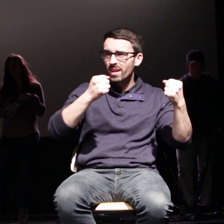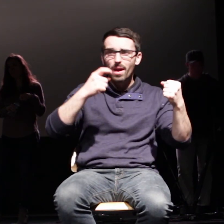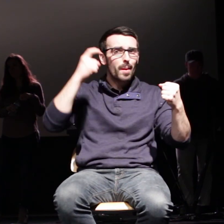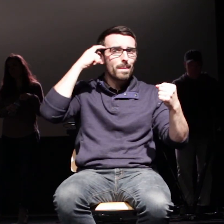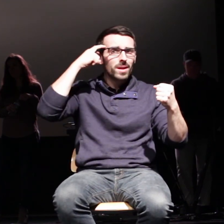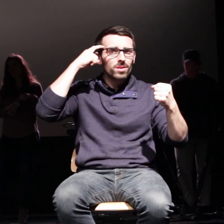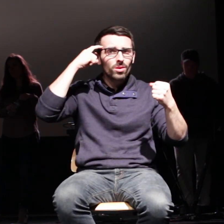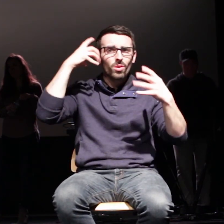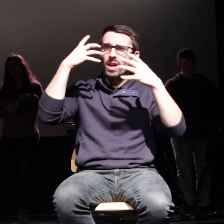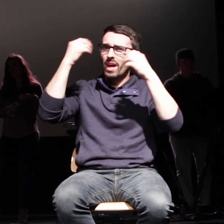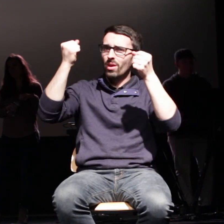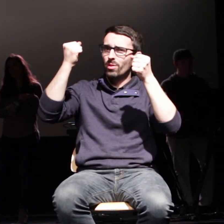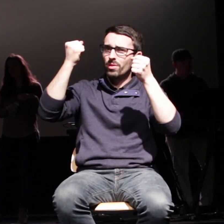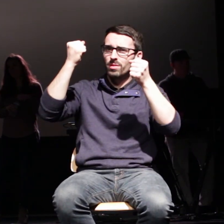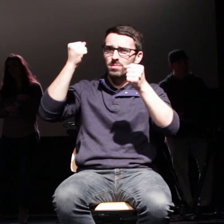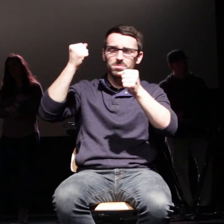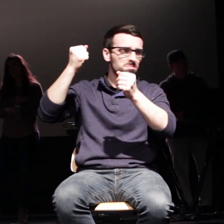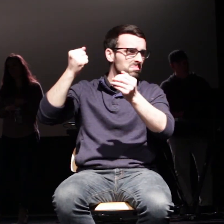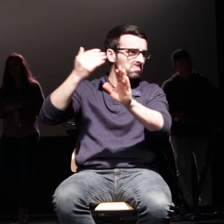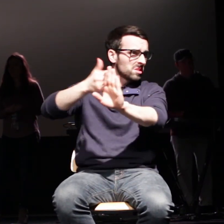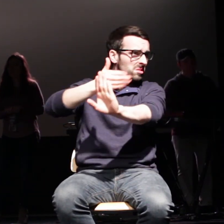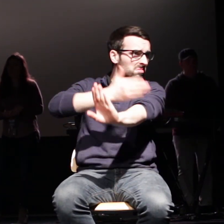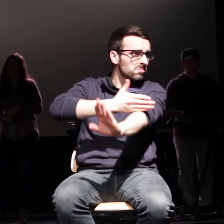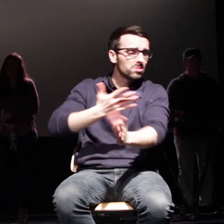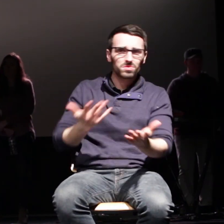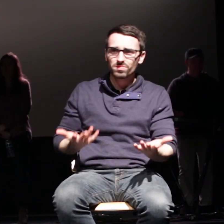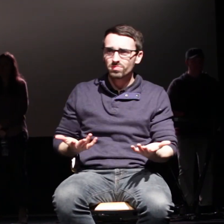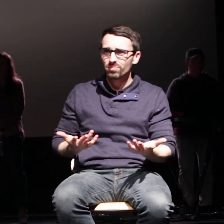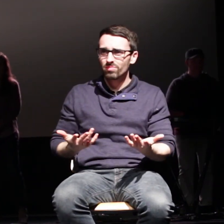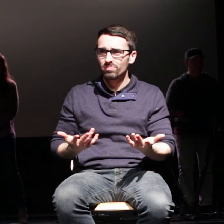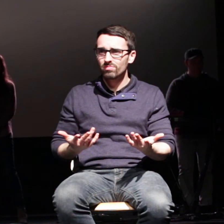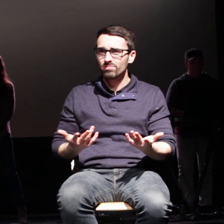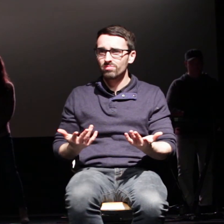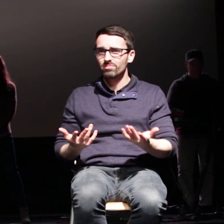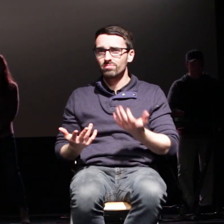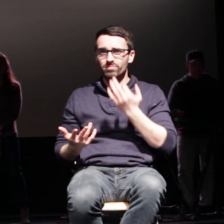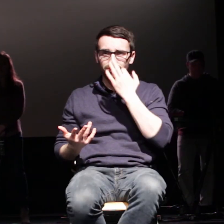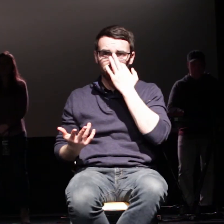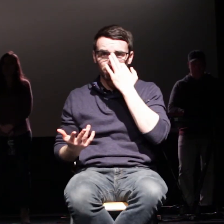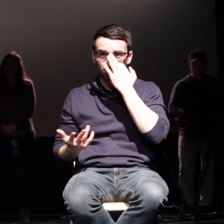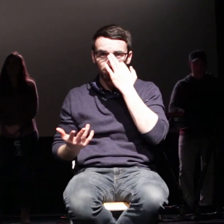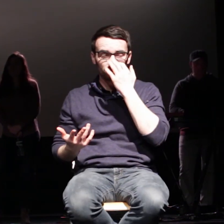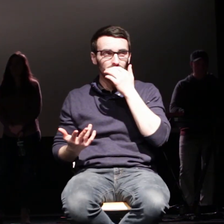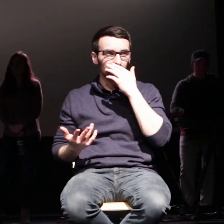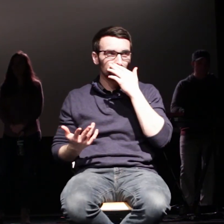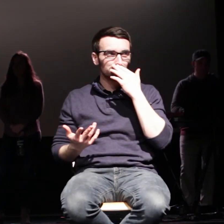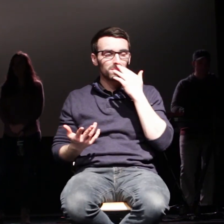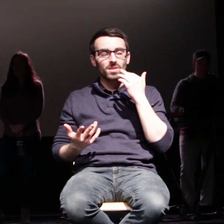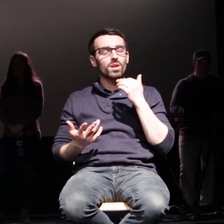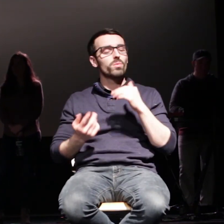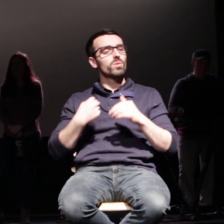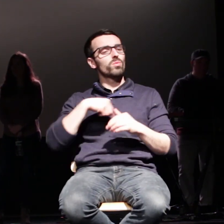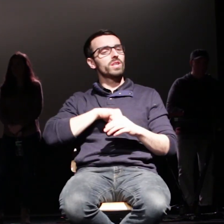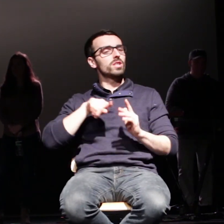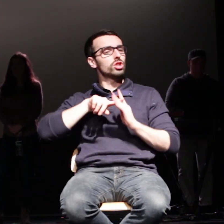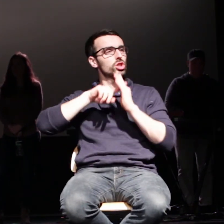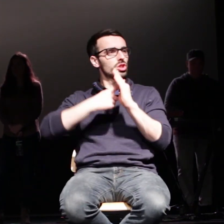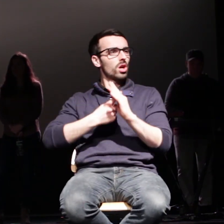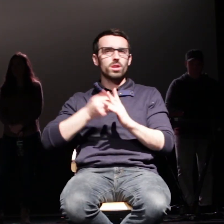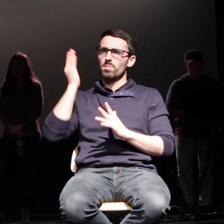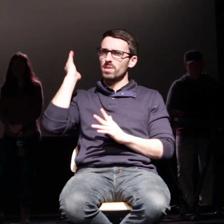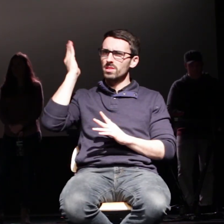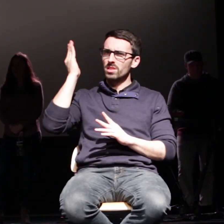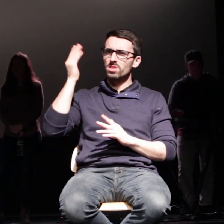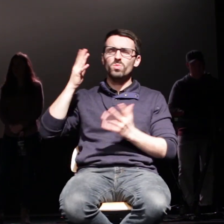healing that you need? A commitment that we made when we started this series was we said we don't want to just tell